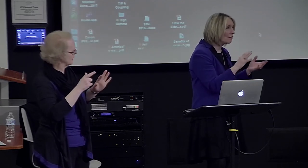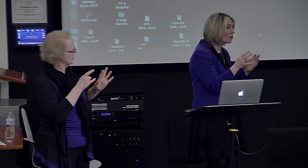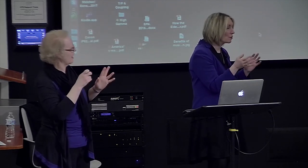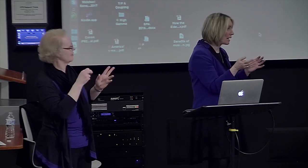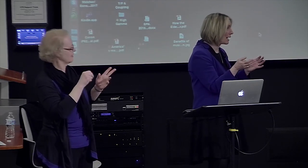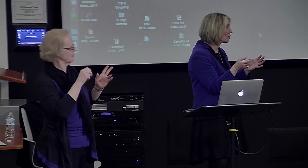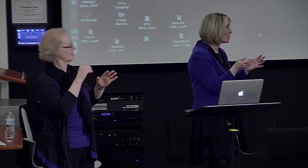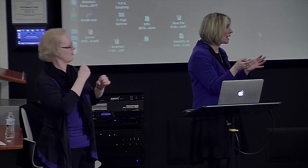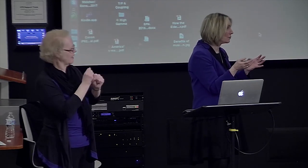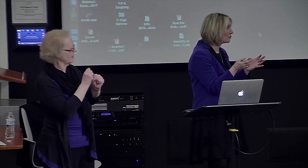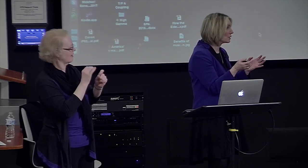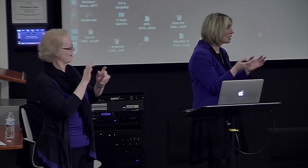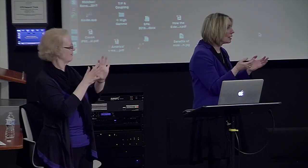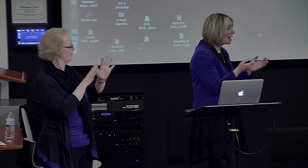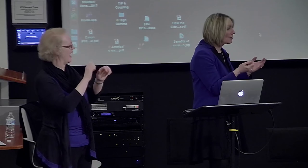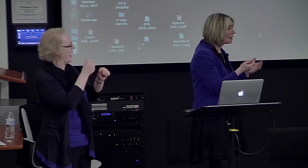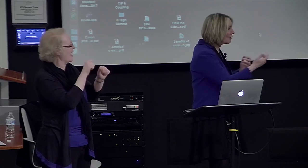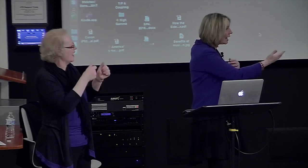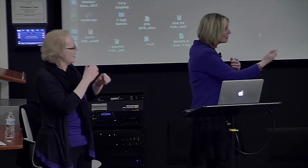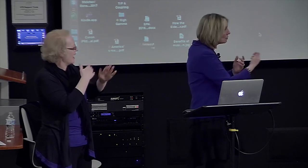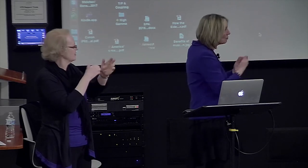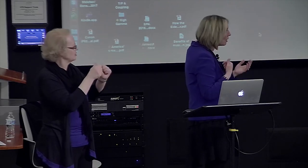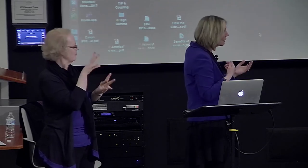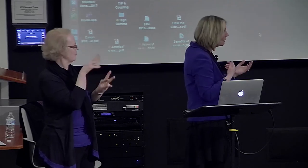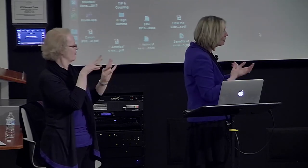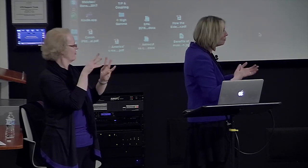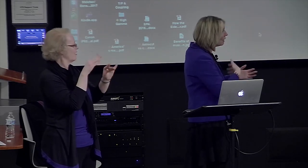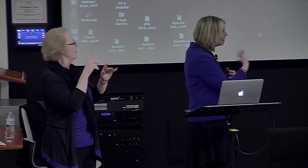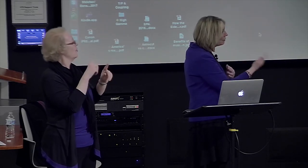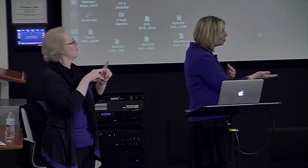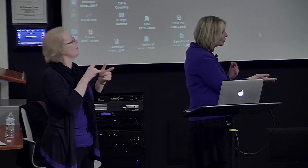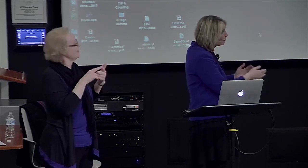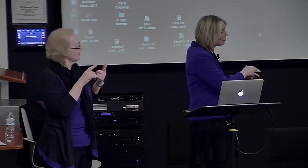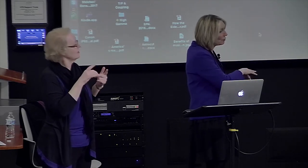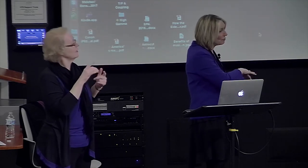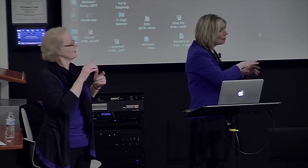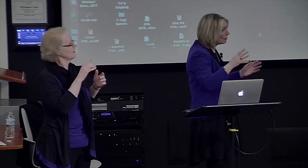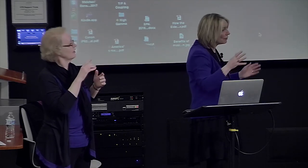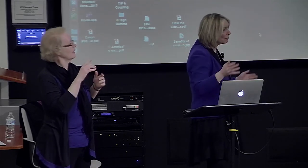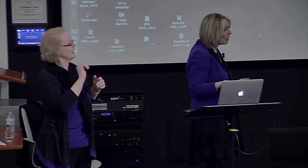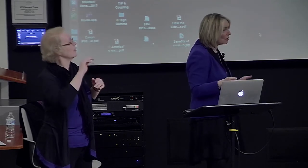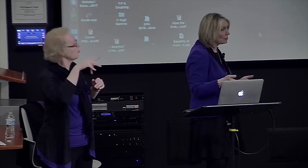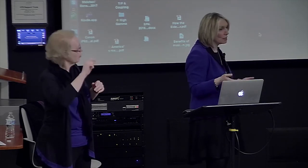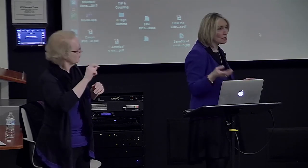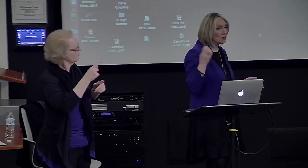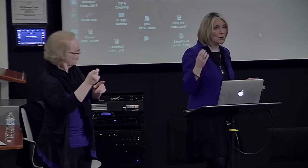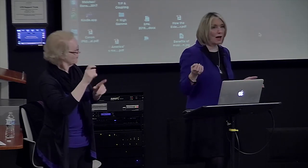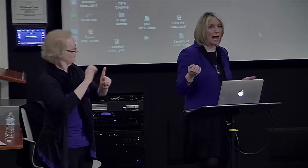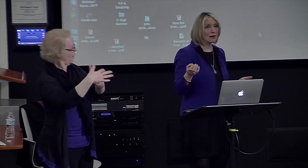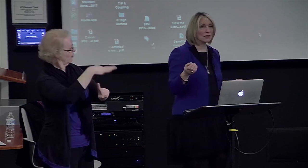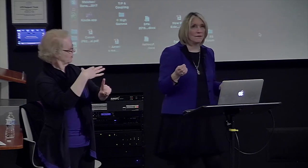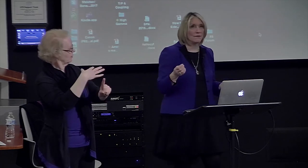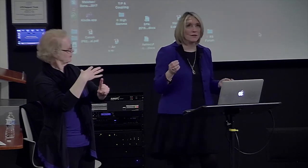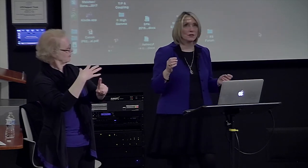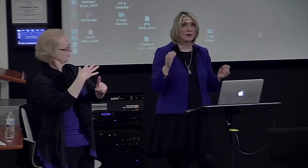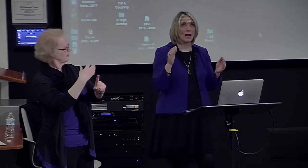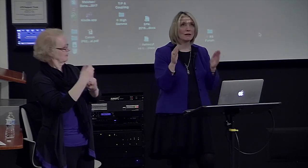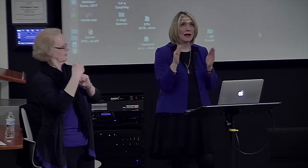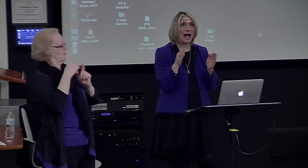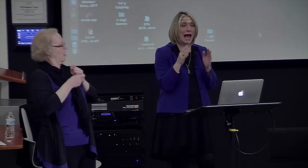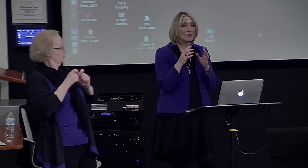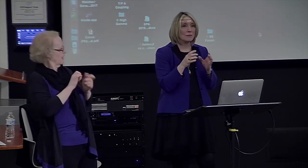sort of unformed handshapes and that that's modulated by input from their environment so how do